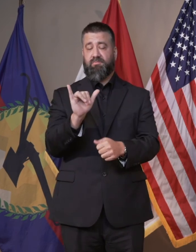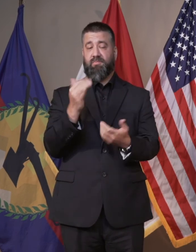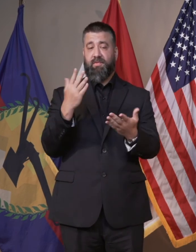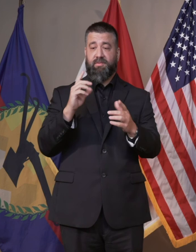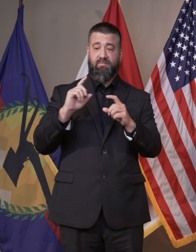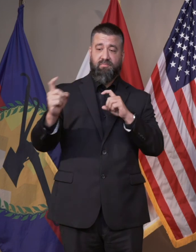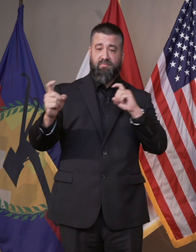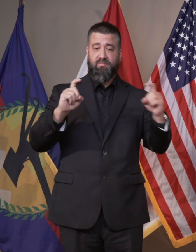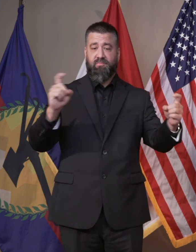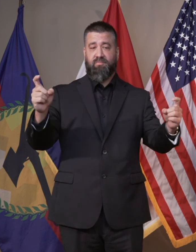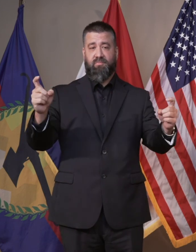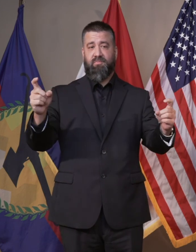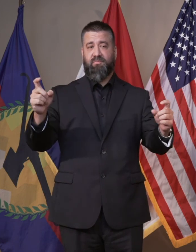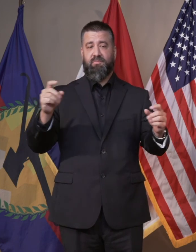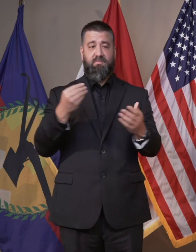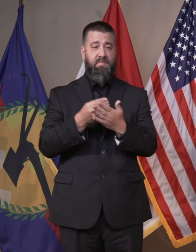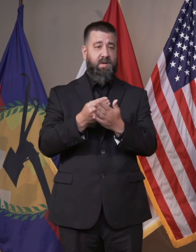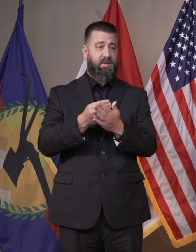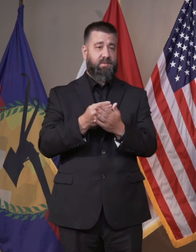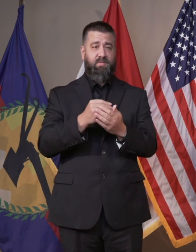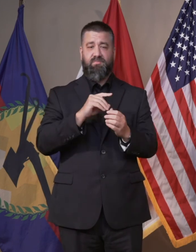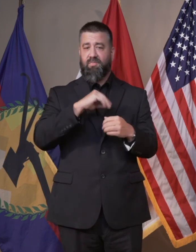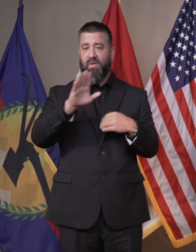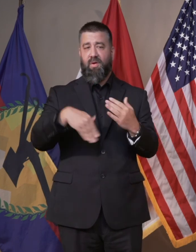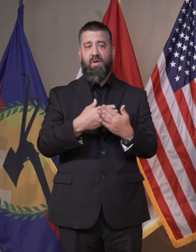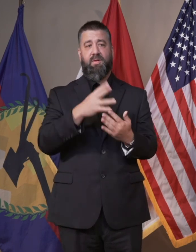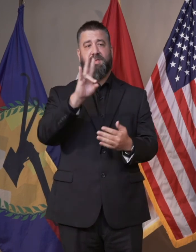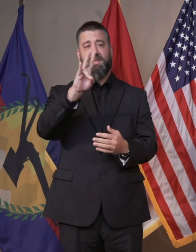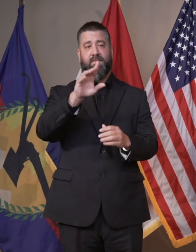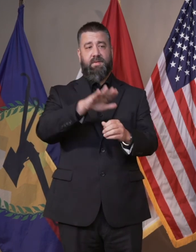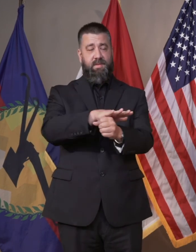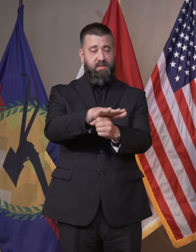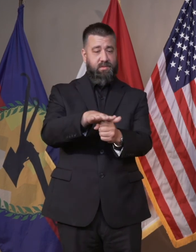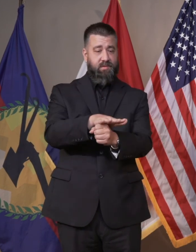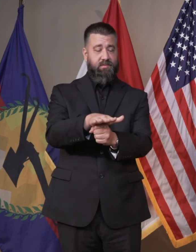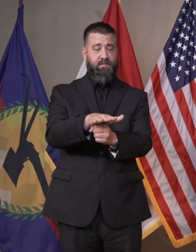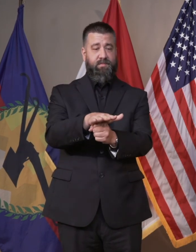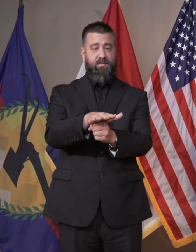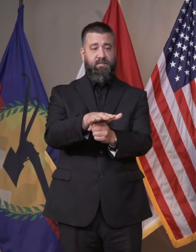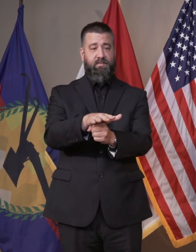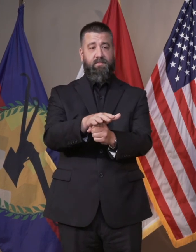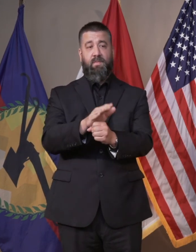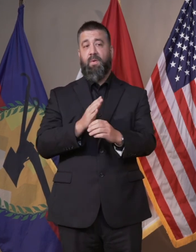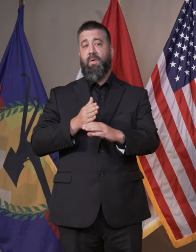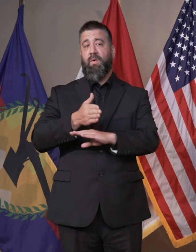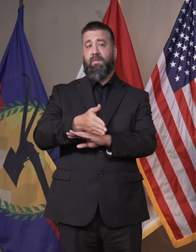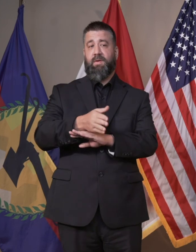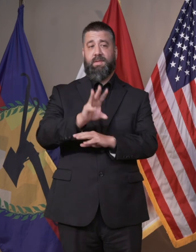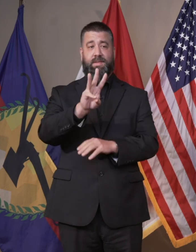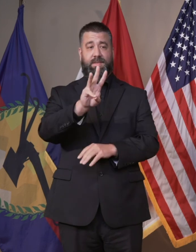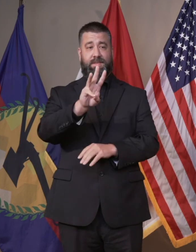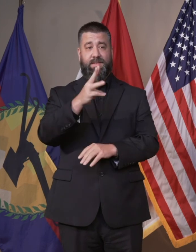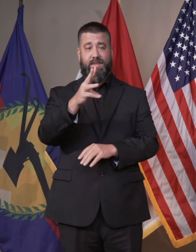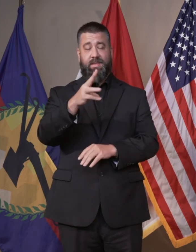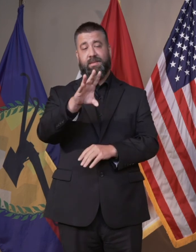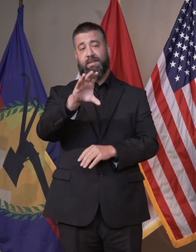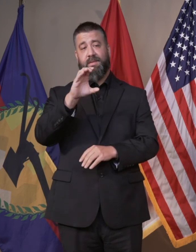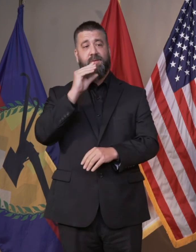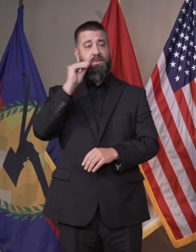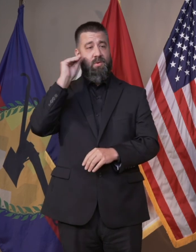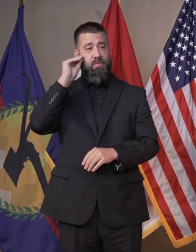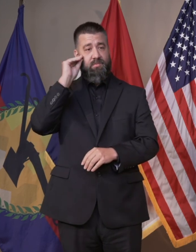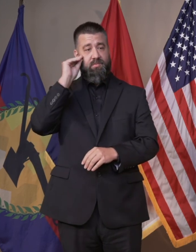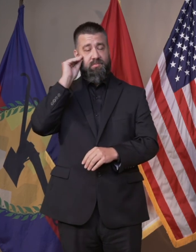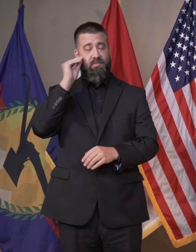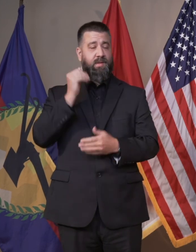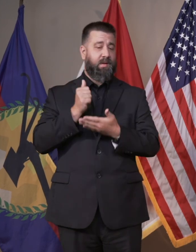all 7 county council districts. More than 1,600 households have received rental assistance or mortgage